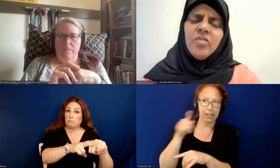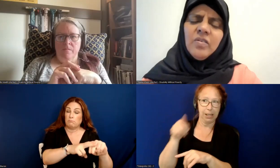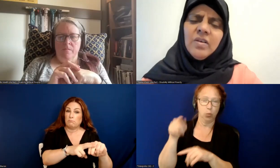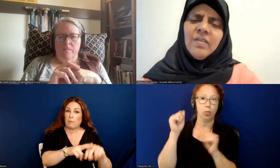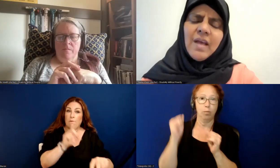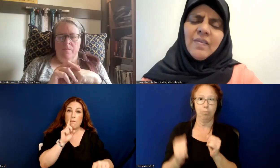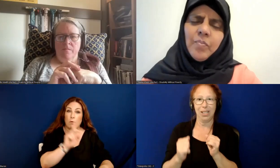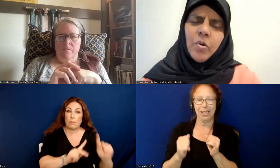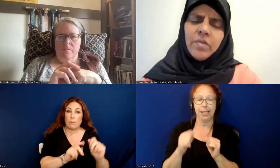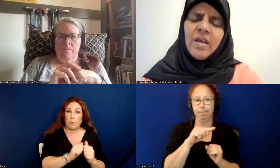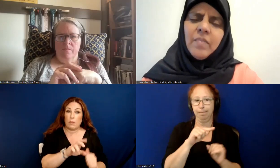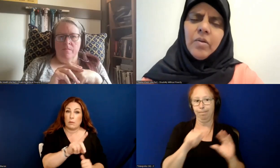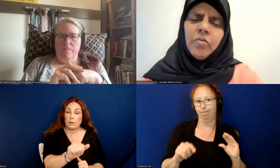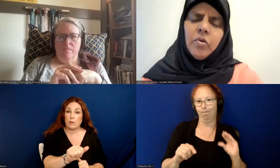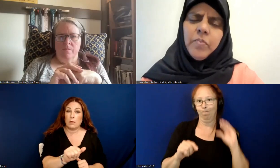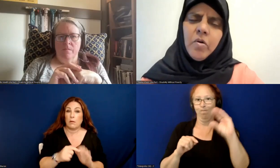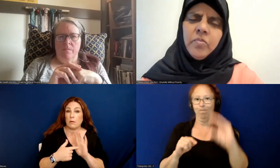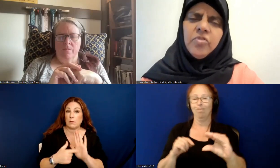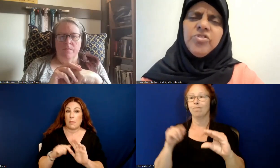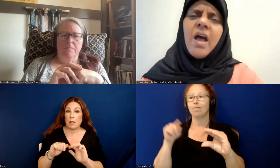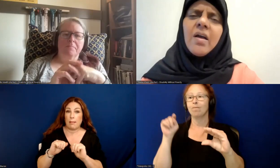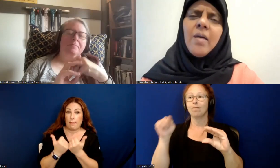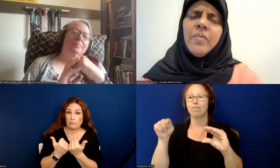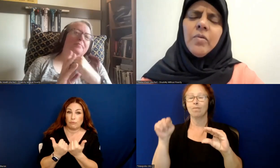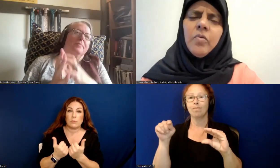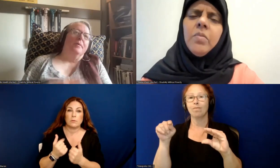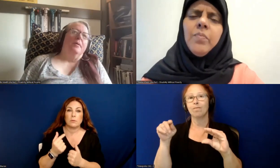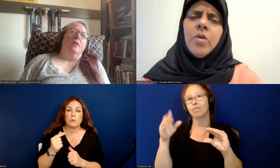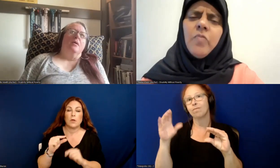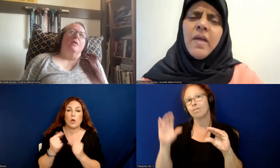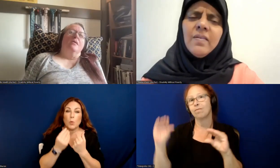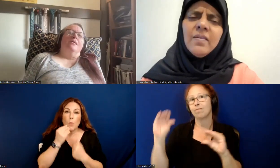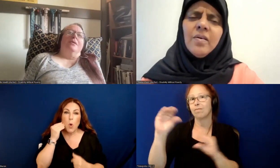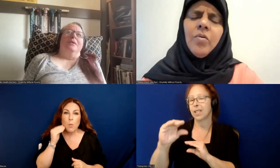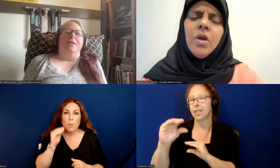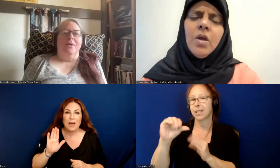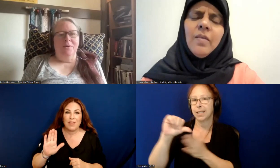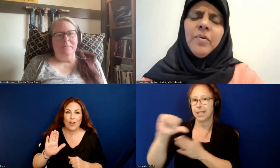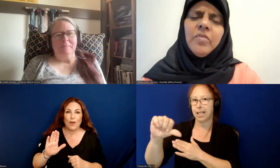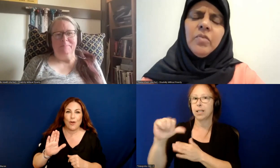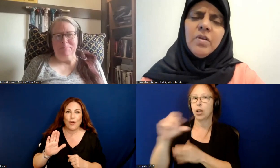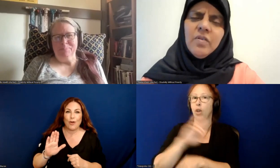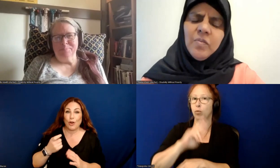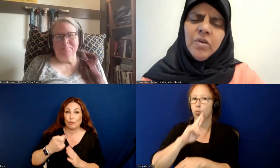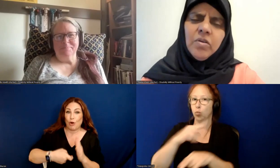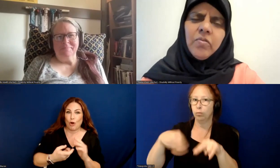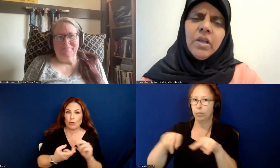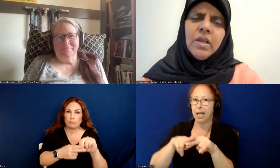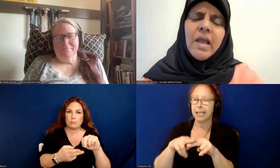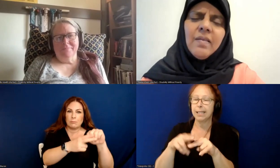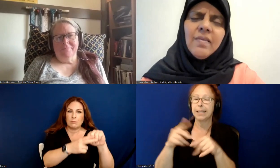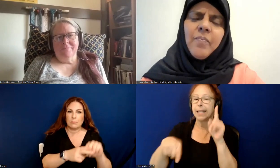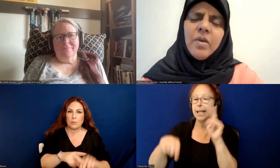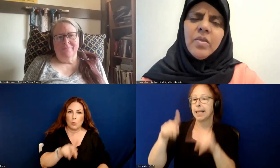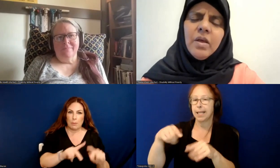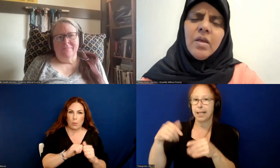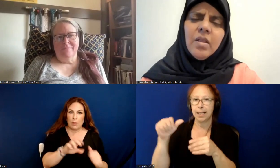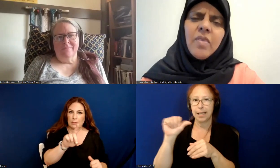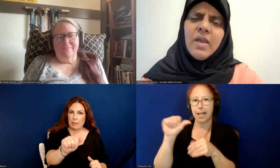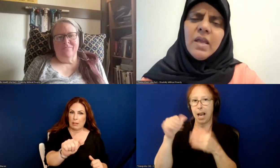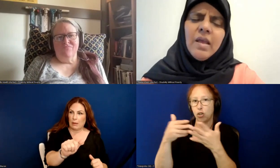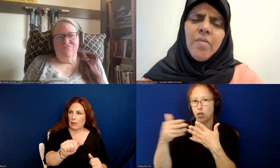their agencies that support them, their group homes, jack up their room and board rates. So the person with a disability really ends up